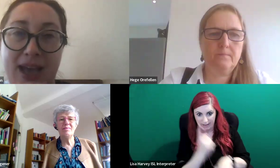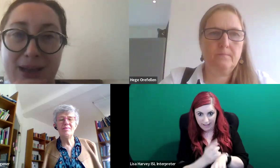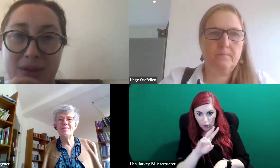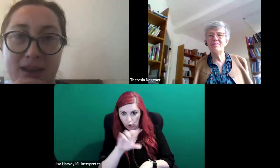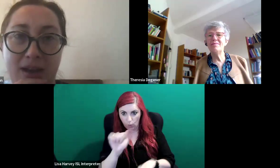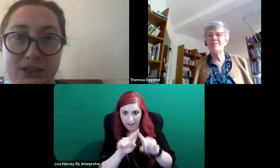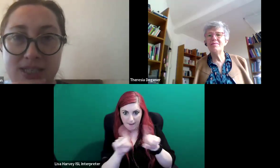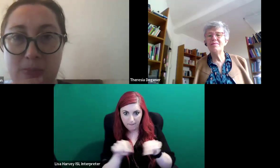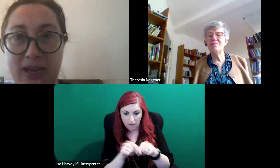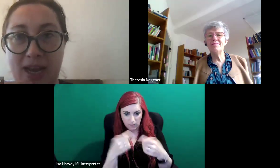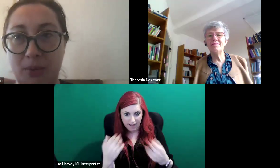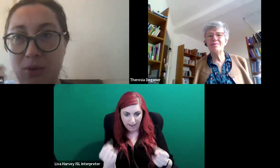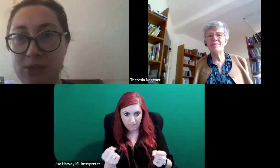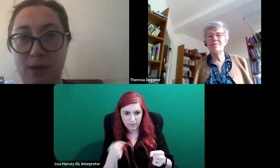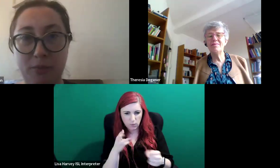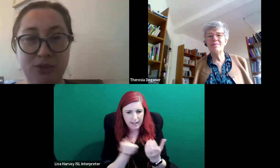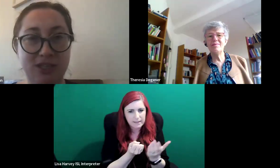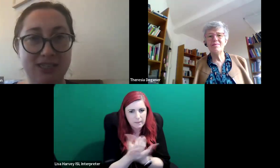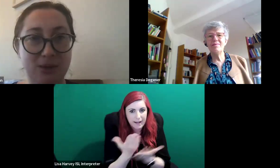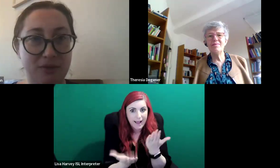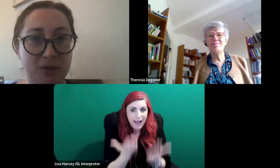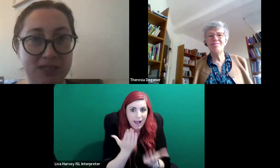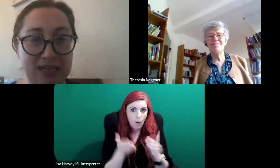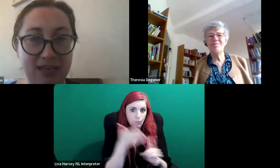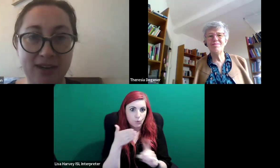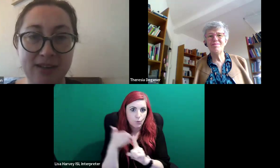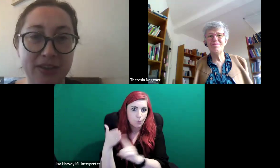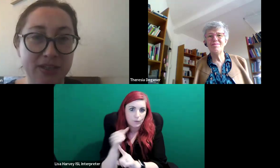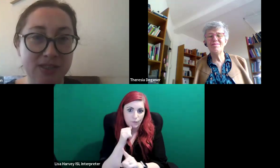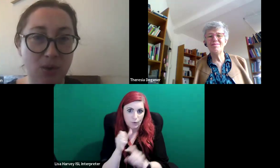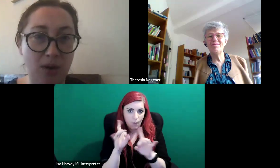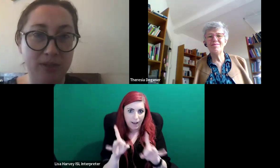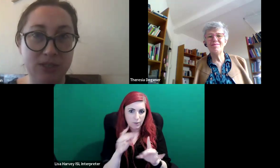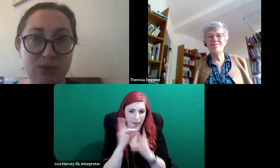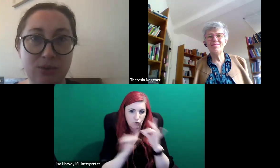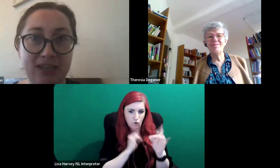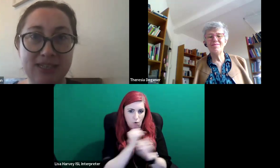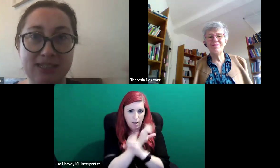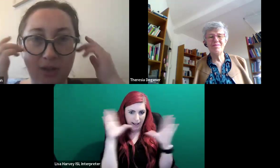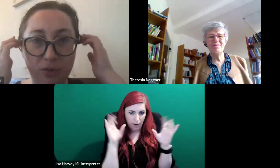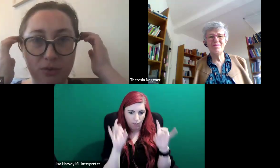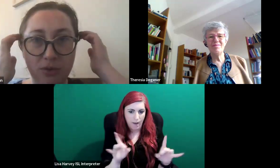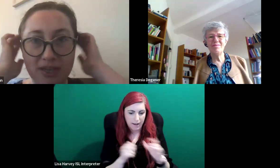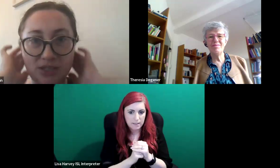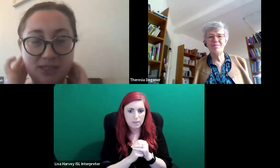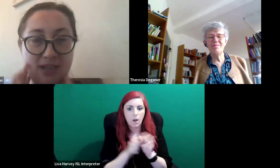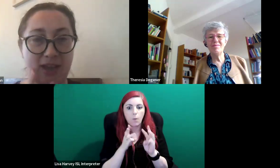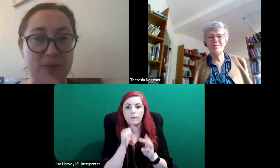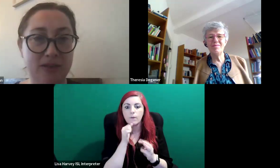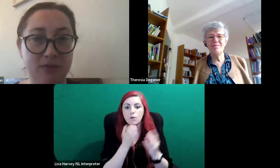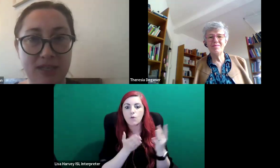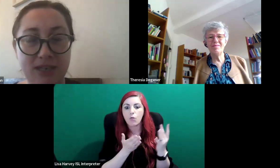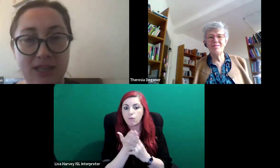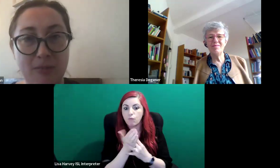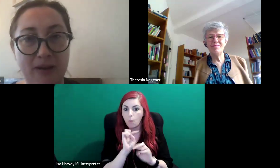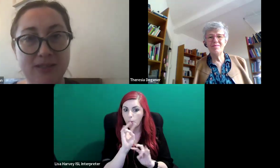box. And I'll just explain how we're going to approach this so everyone is clear. So what we'll do is I'll go through the questions that